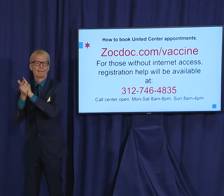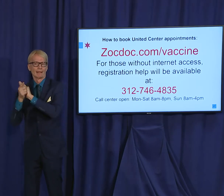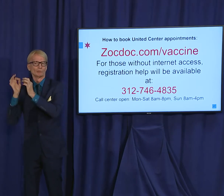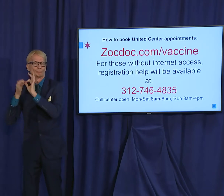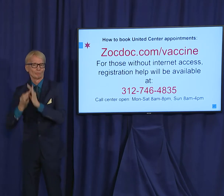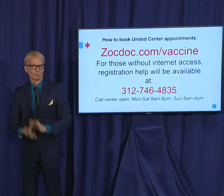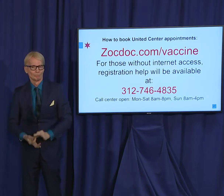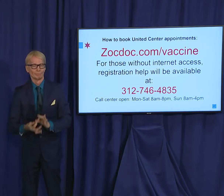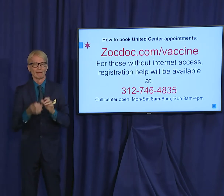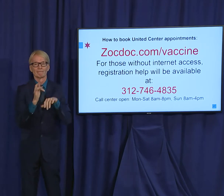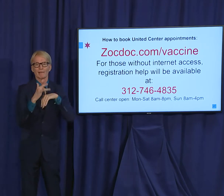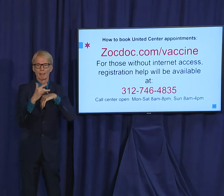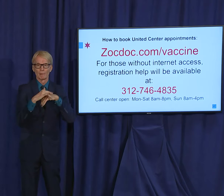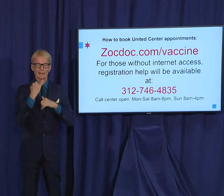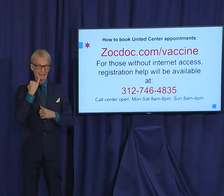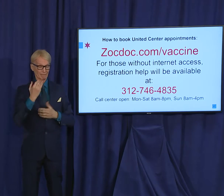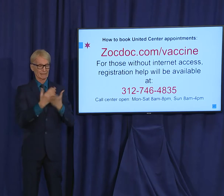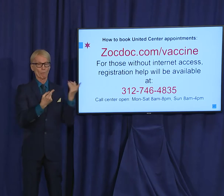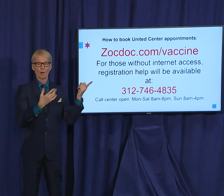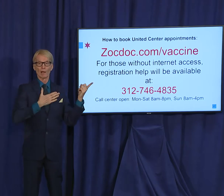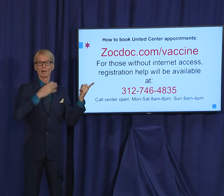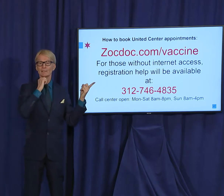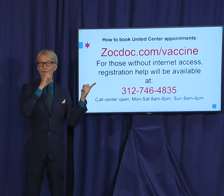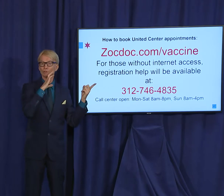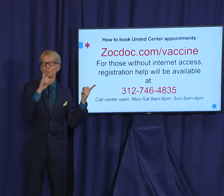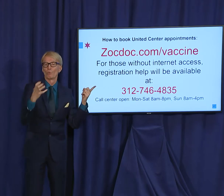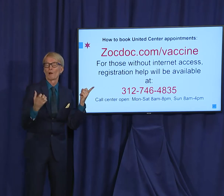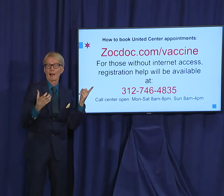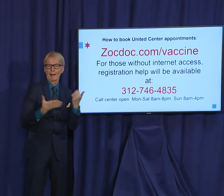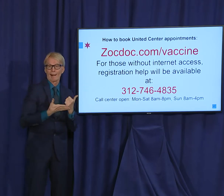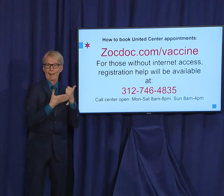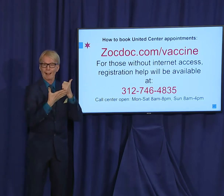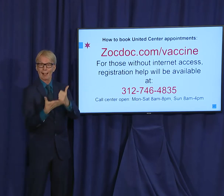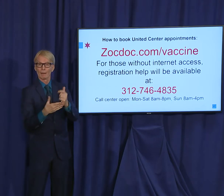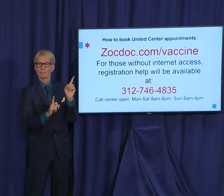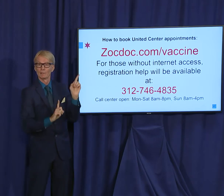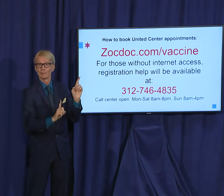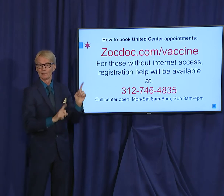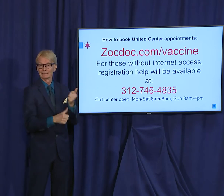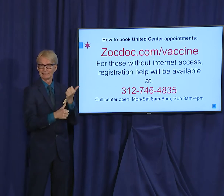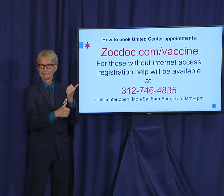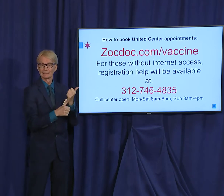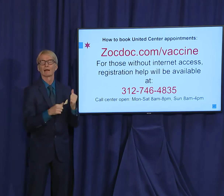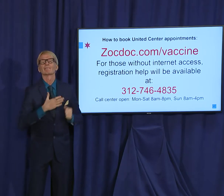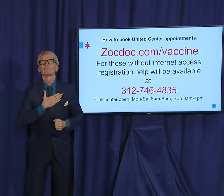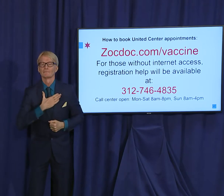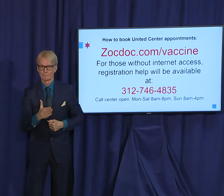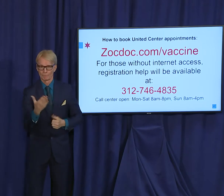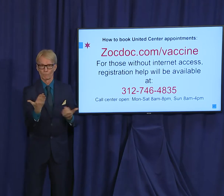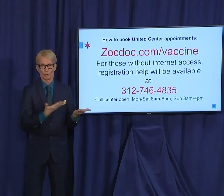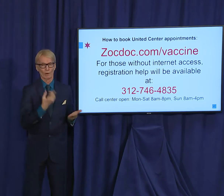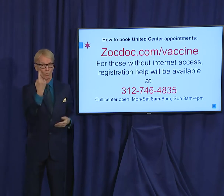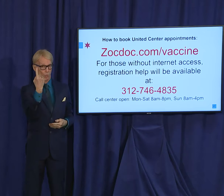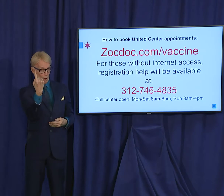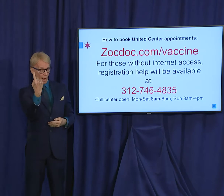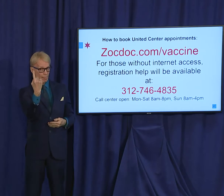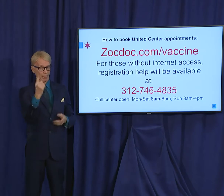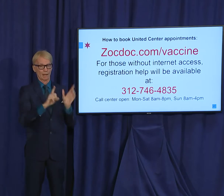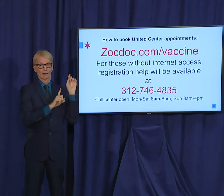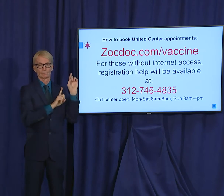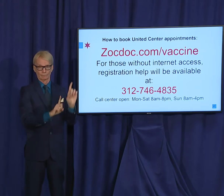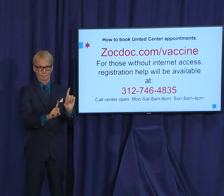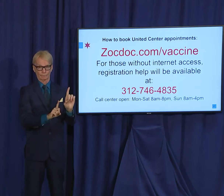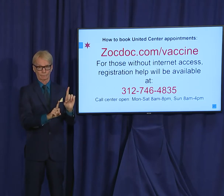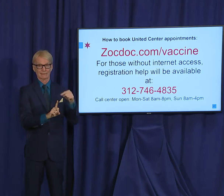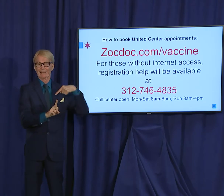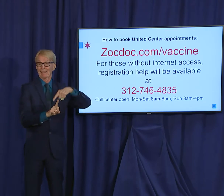to bring a companion with them to help walk them through the vaccine process, you are welcome to bring one companion. That companion does